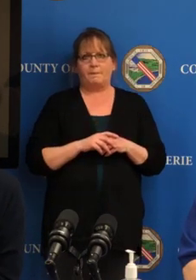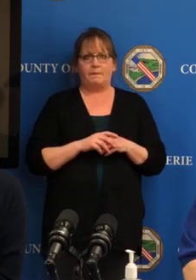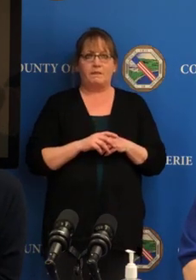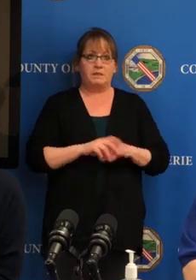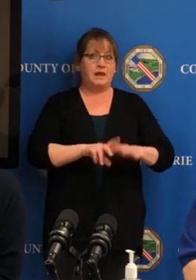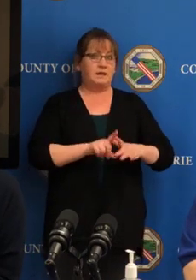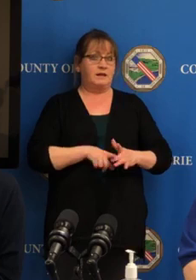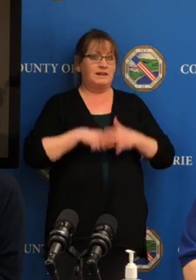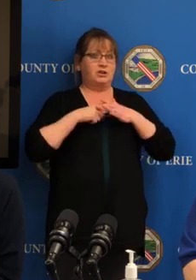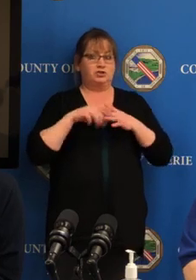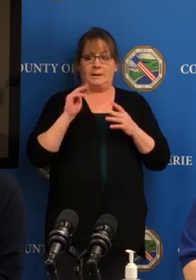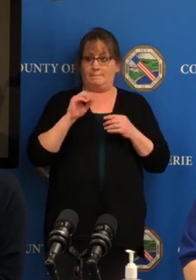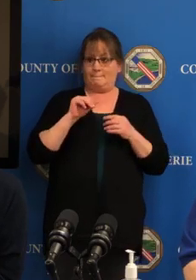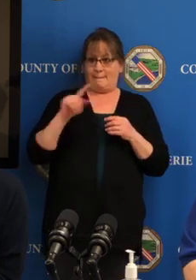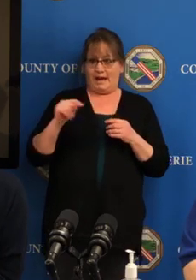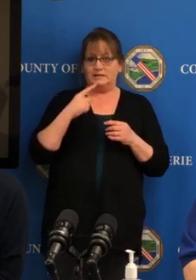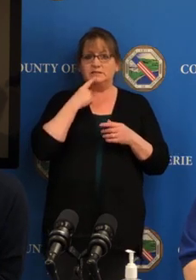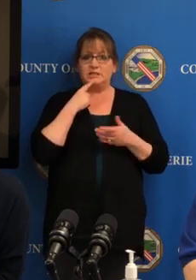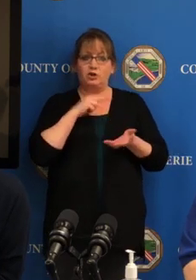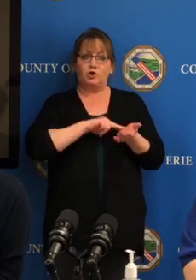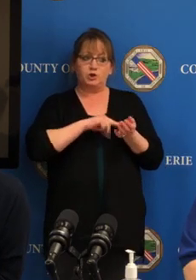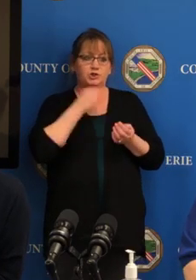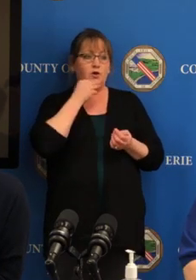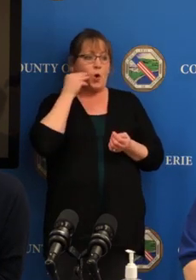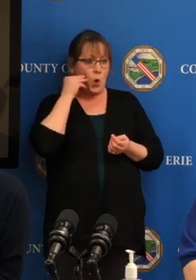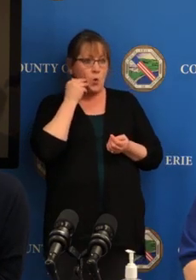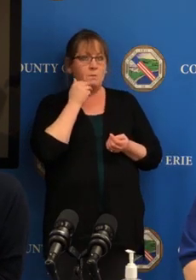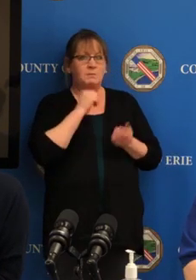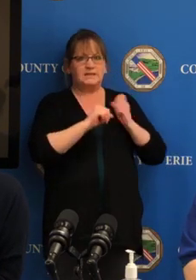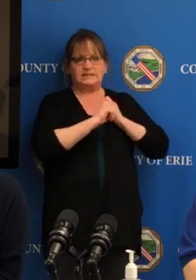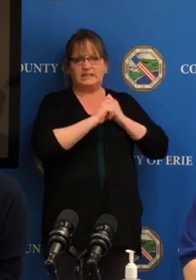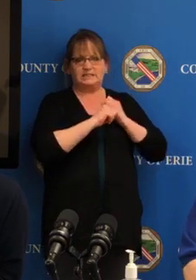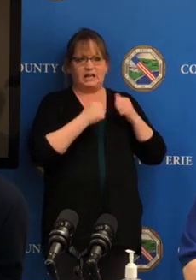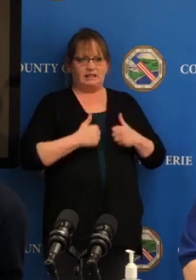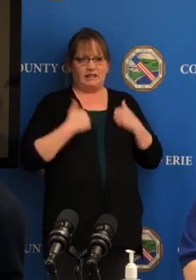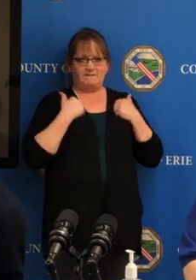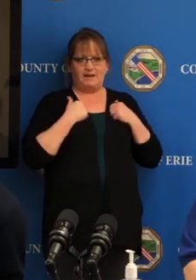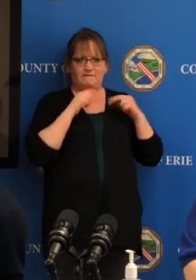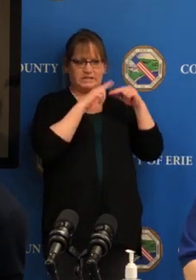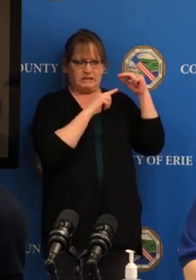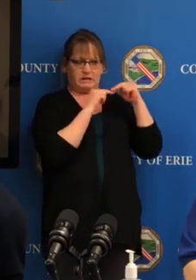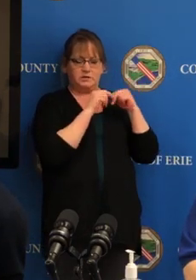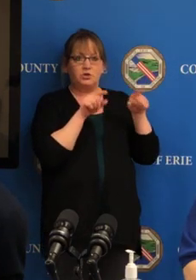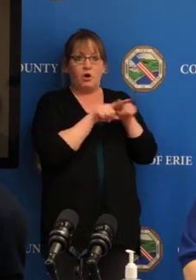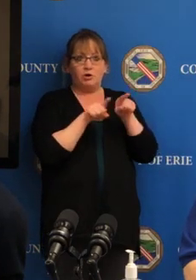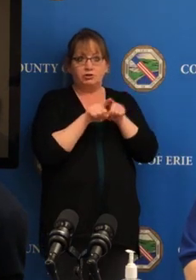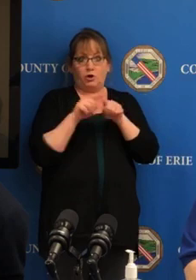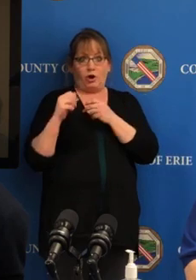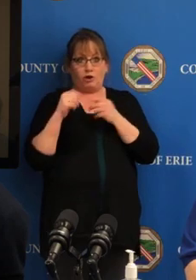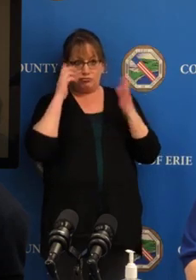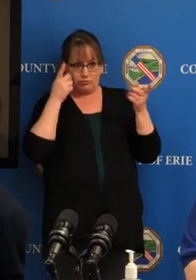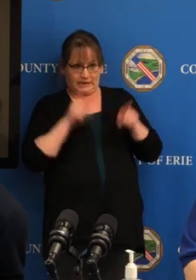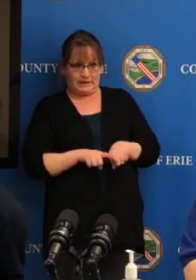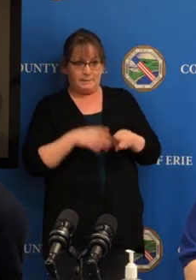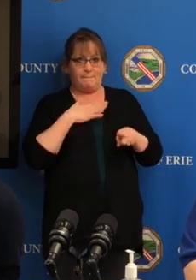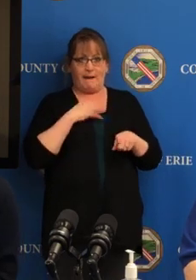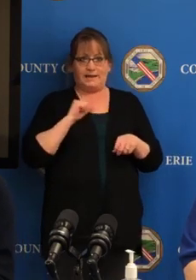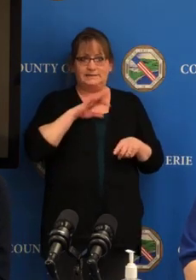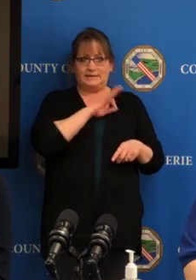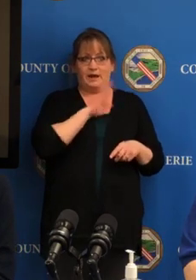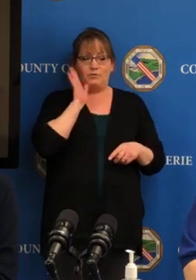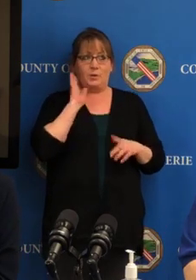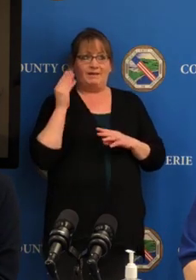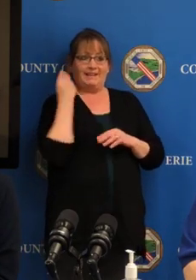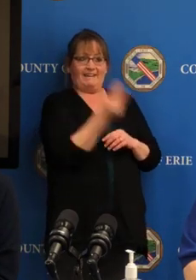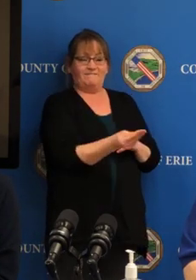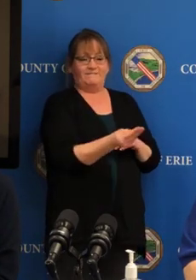Initially, Matt has identified nursing homes and assisted living facilities, and he's also agreed to provide my staff with approximately 400